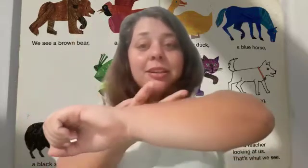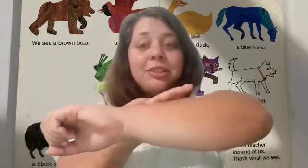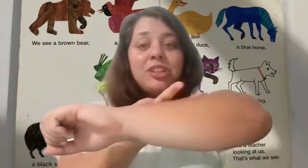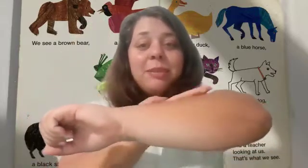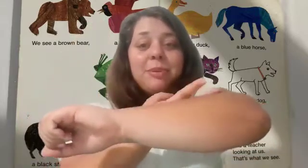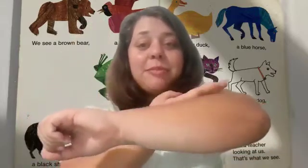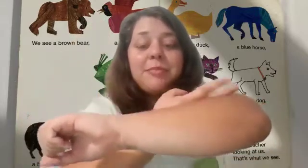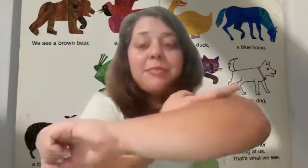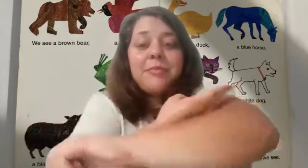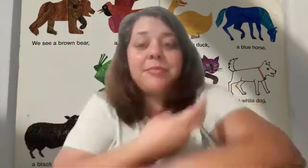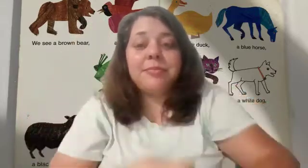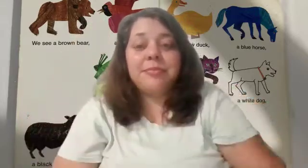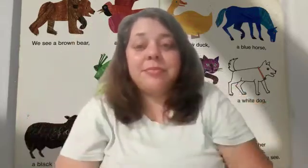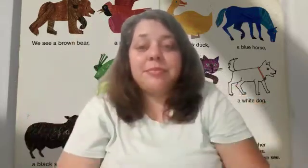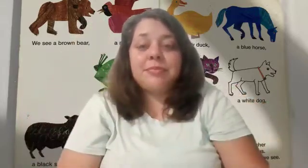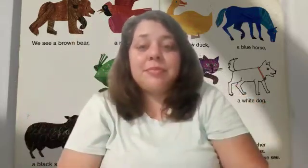sheep,